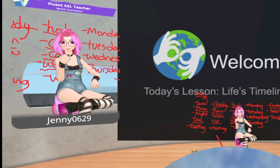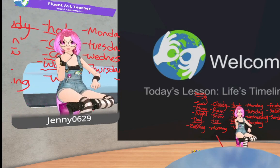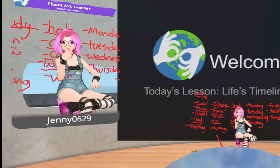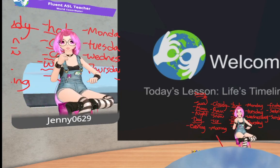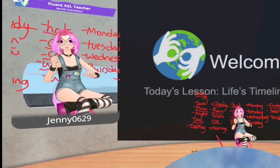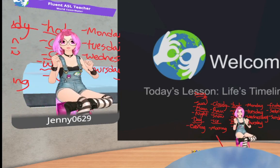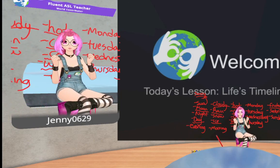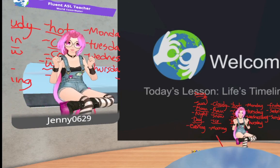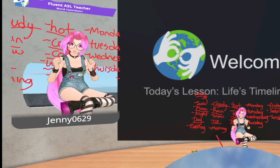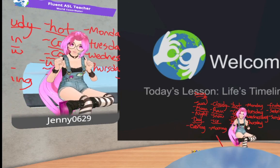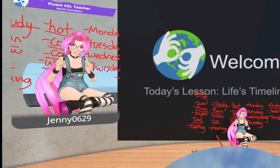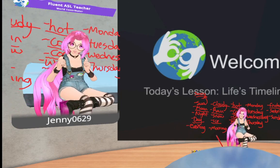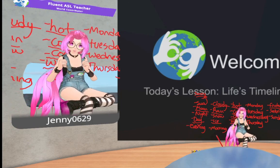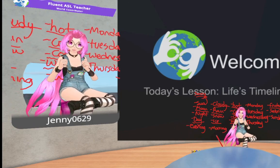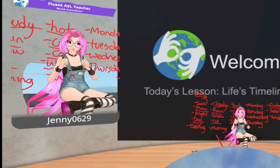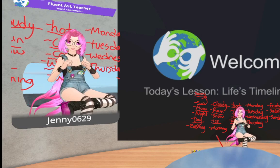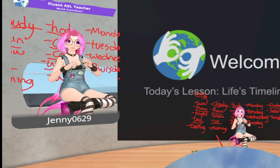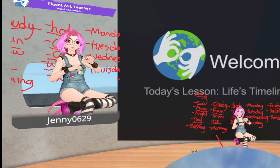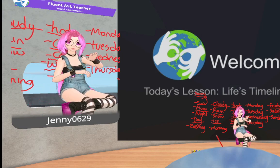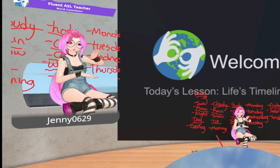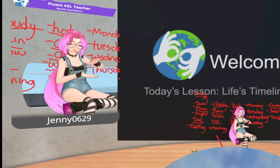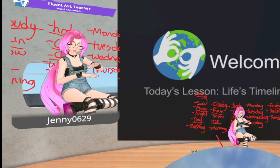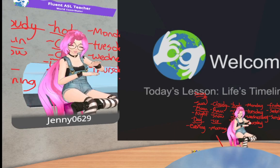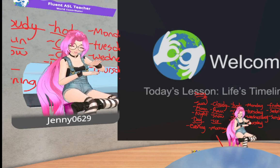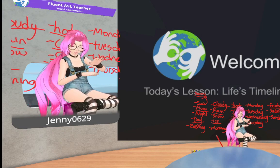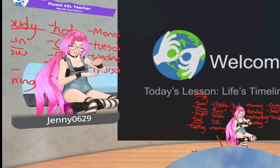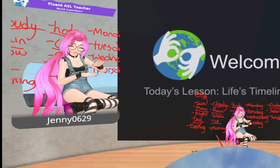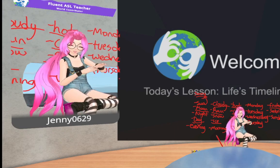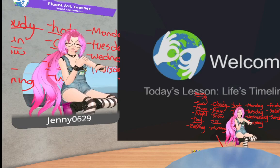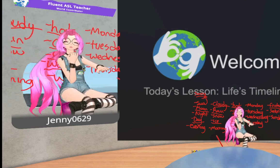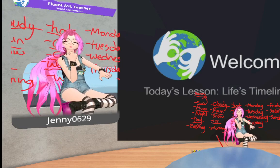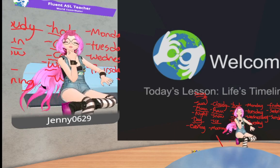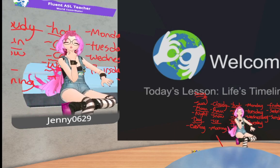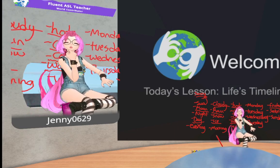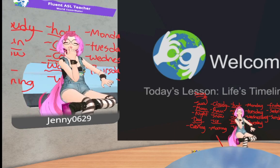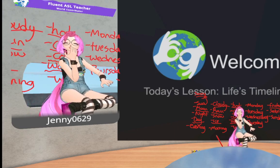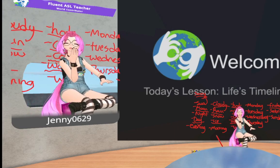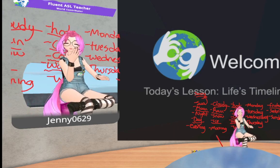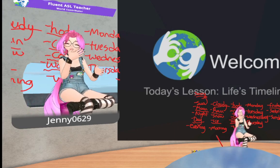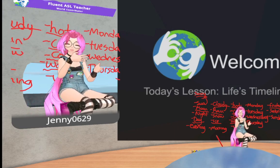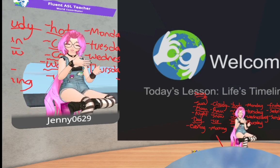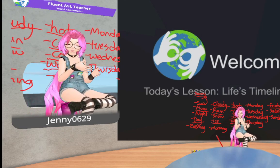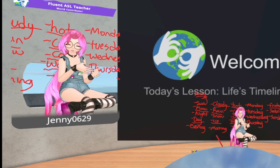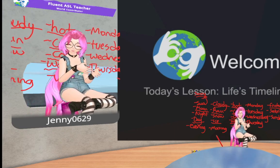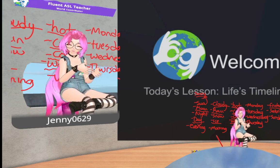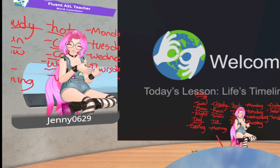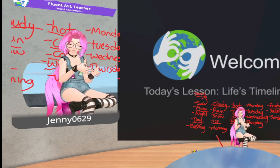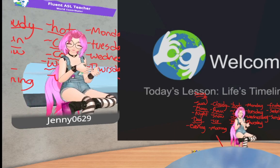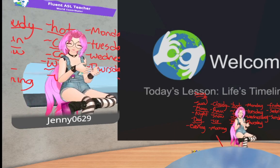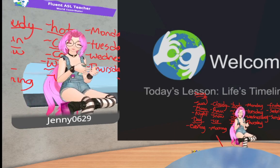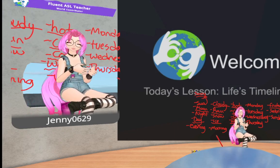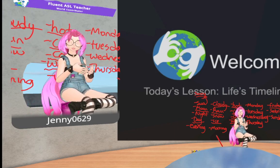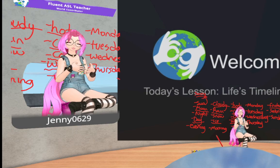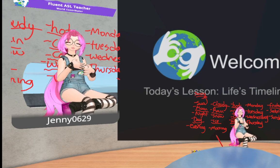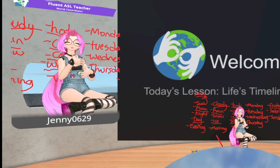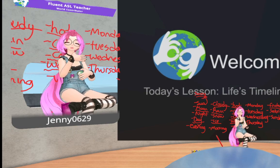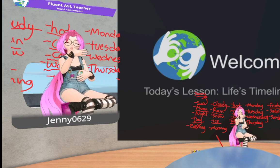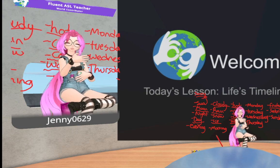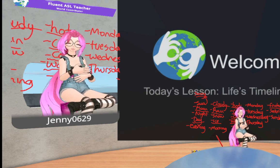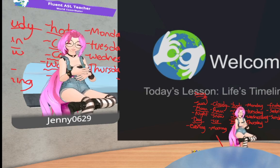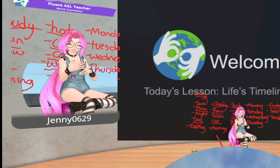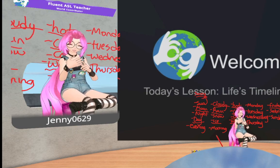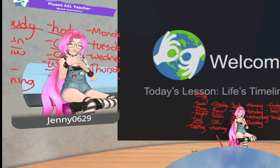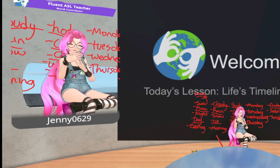On Monday, it was cold, but then in the evening, it was warm again. And then